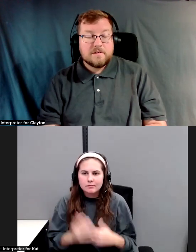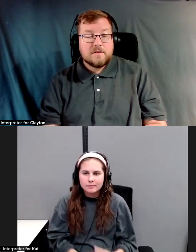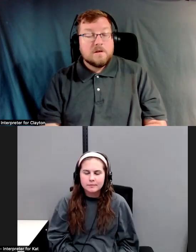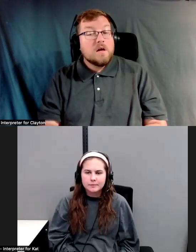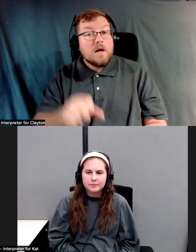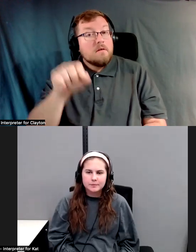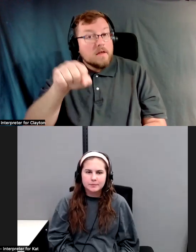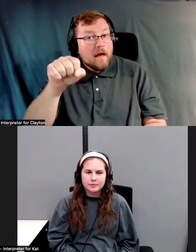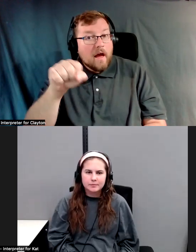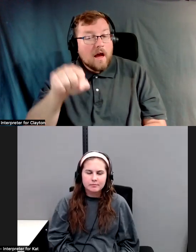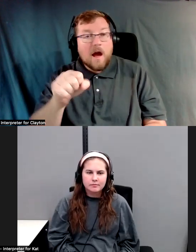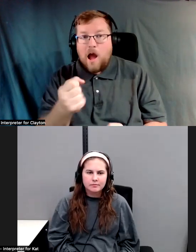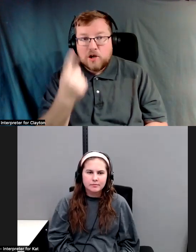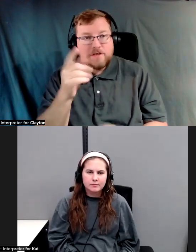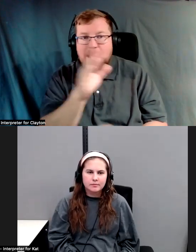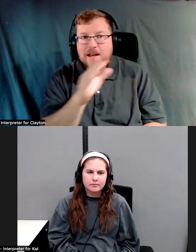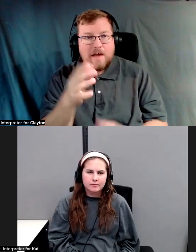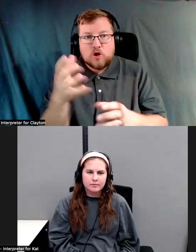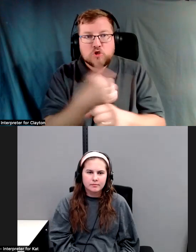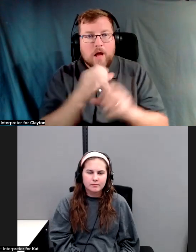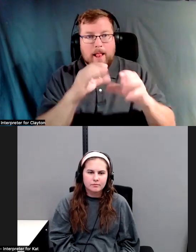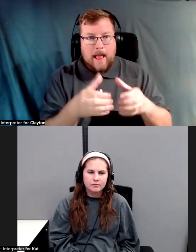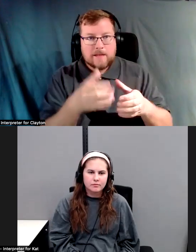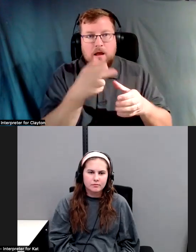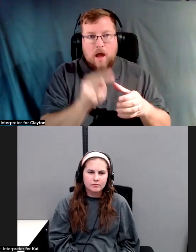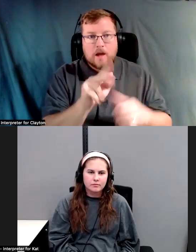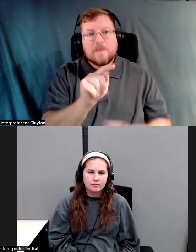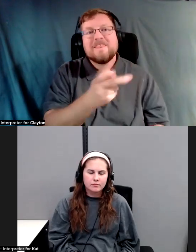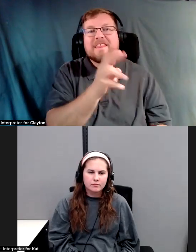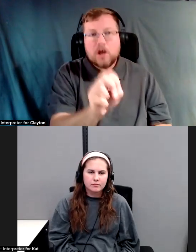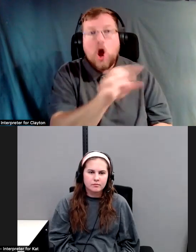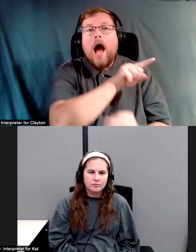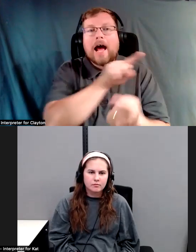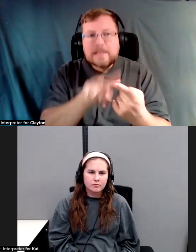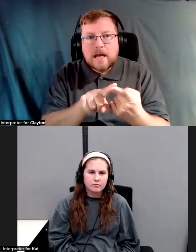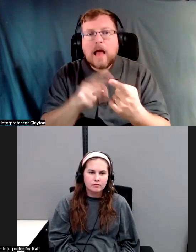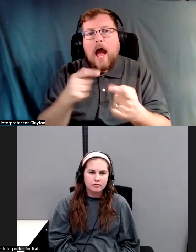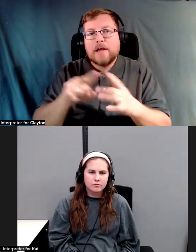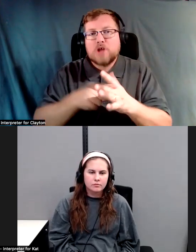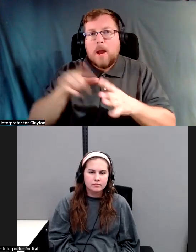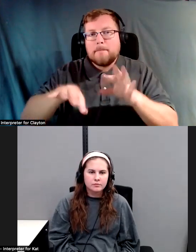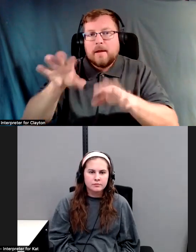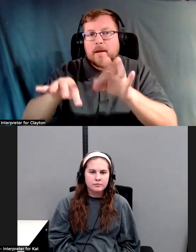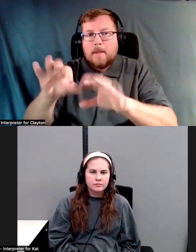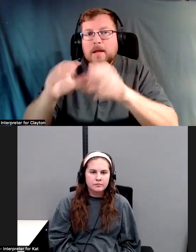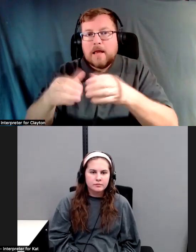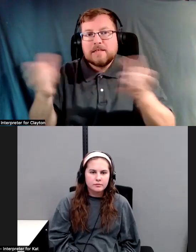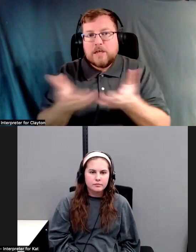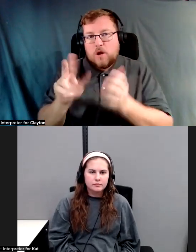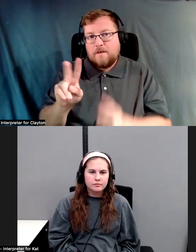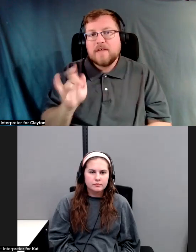I mean, I never took theater class until I started taking some like drop-in classes up here in Vancouver, and it was